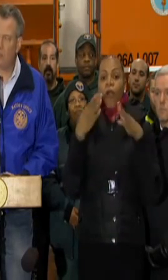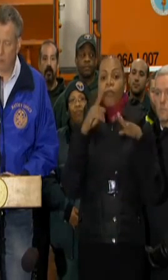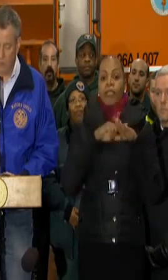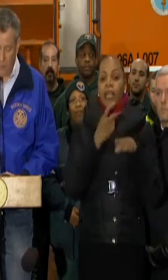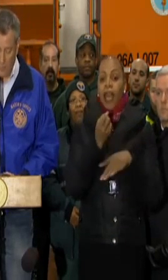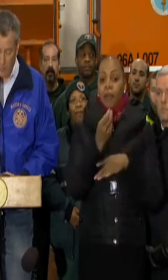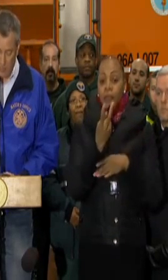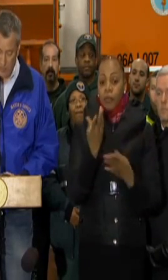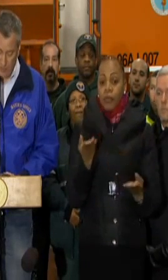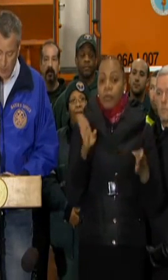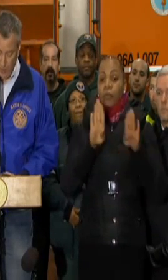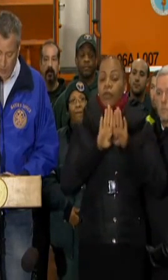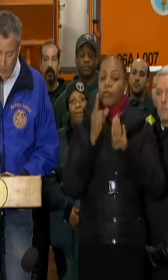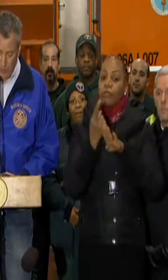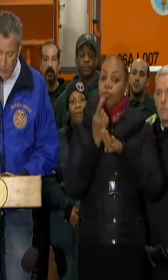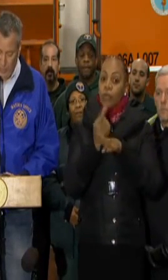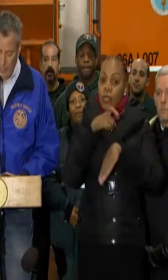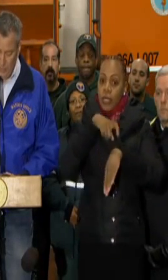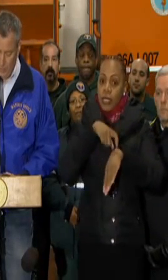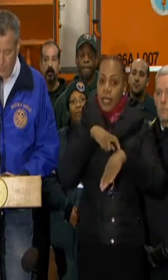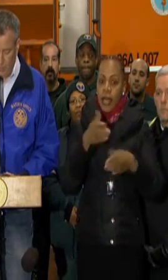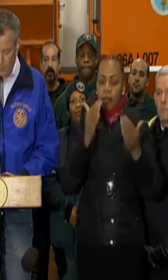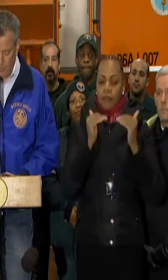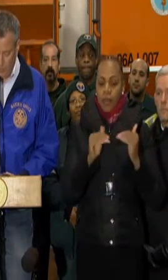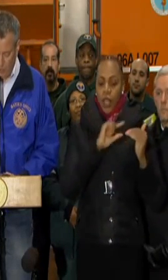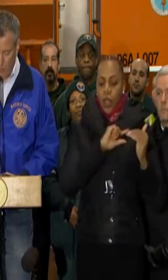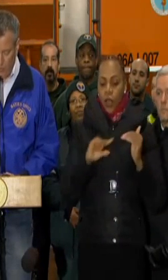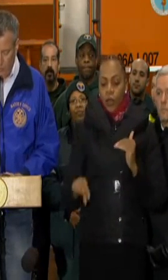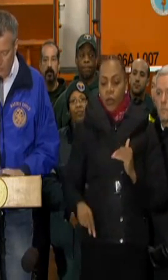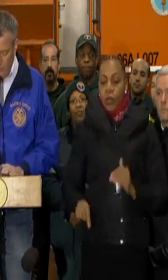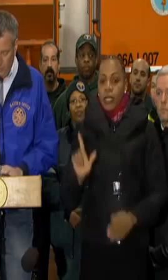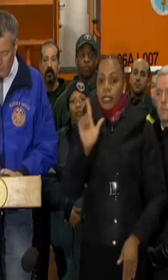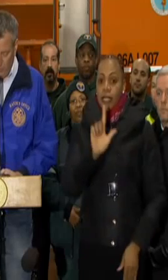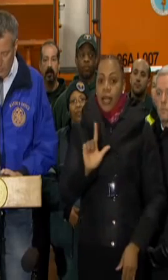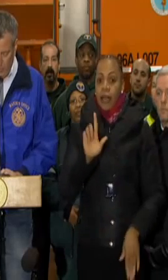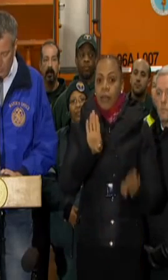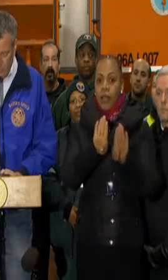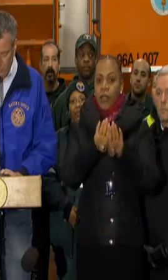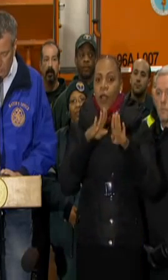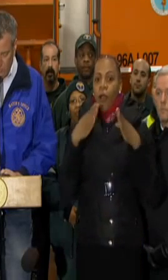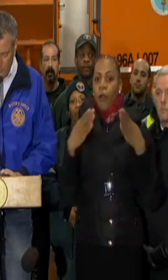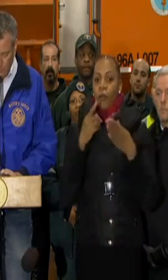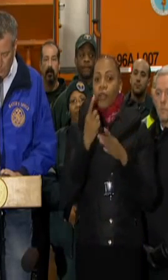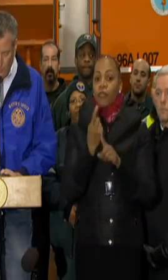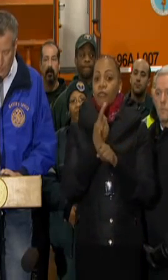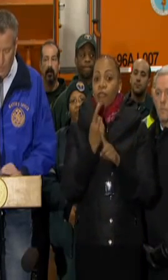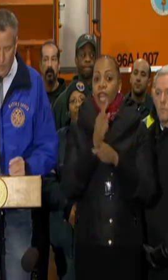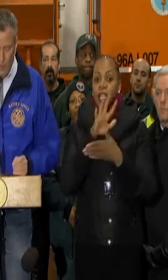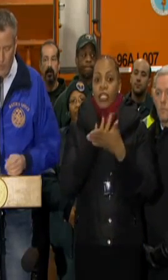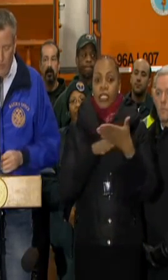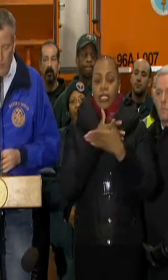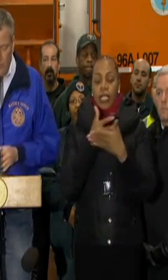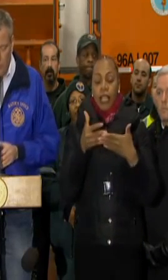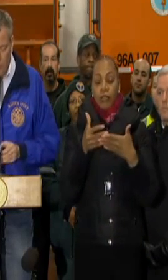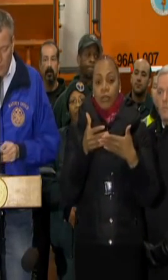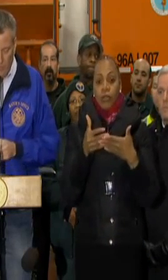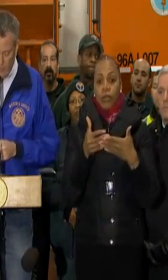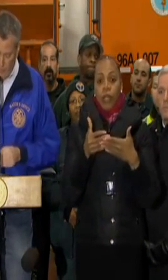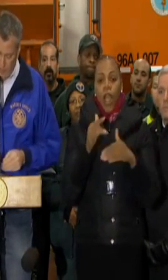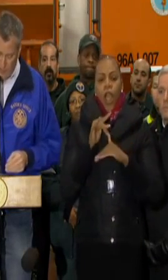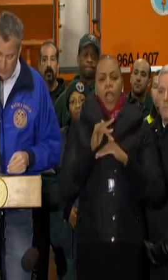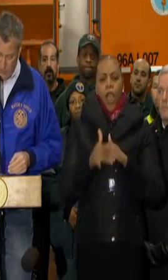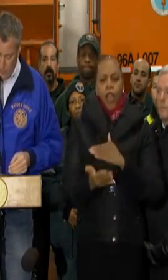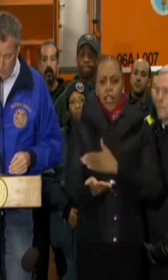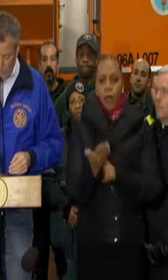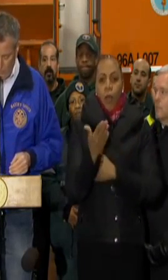at their regular times. Queens libraries are open on their regular schedules. Now, early this morning, and